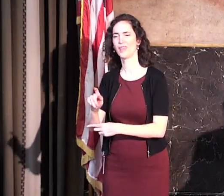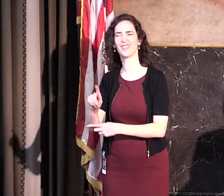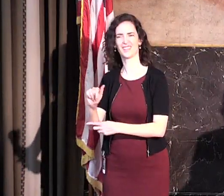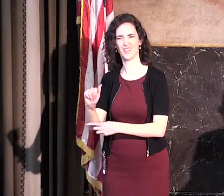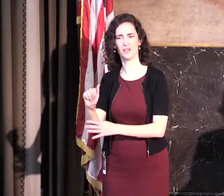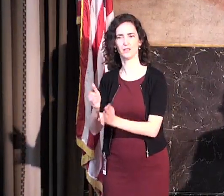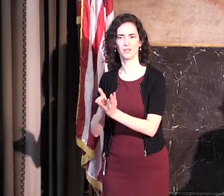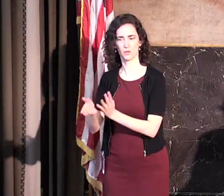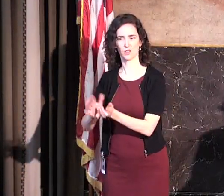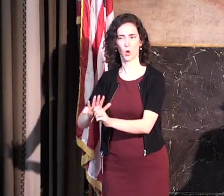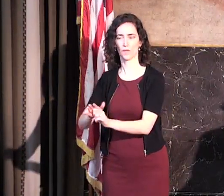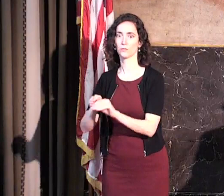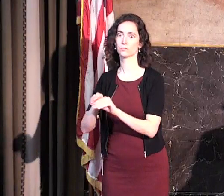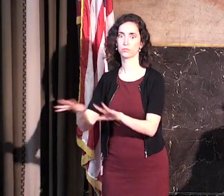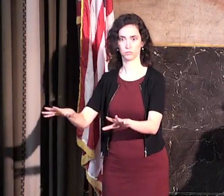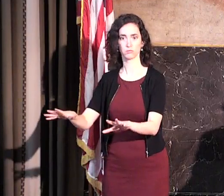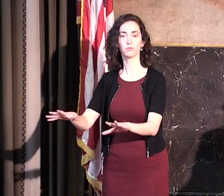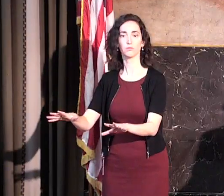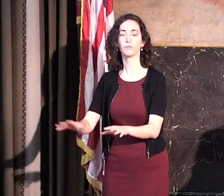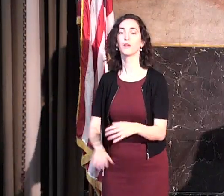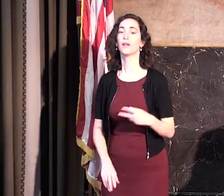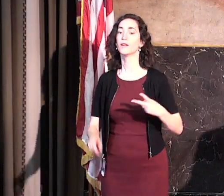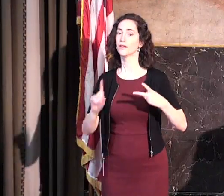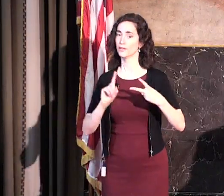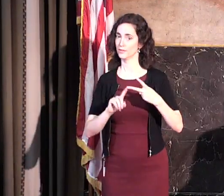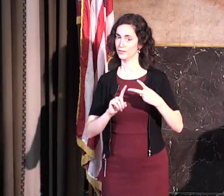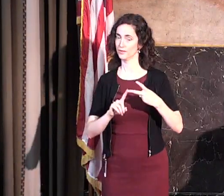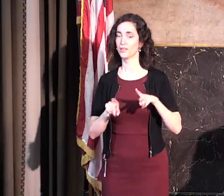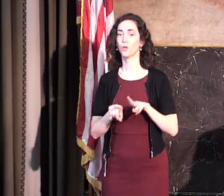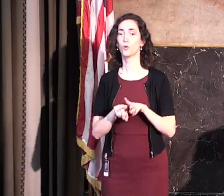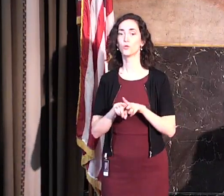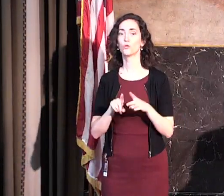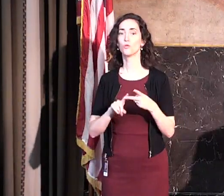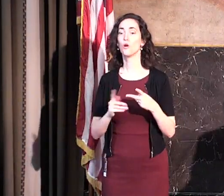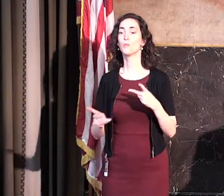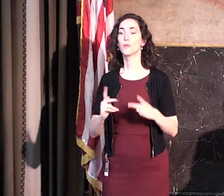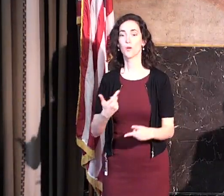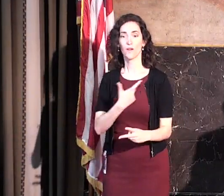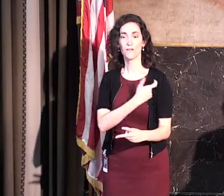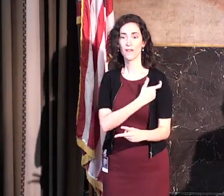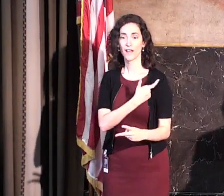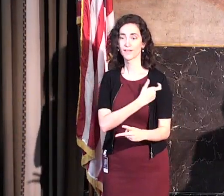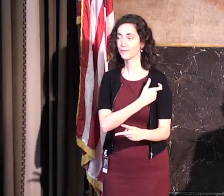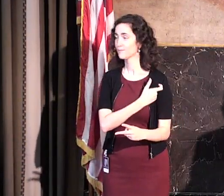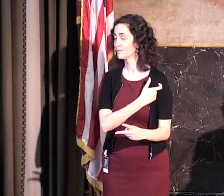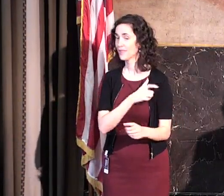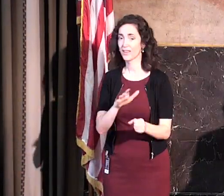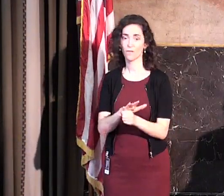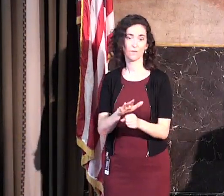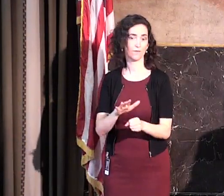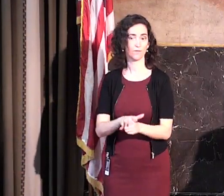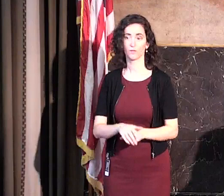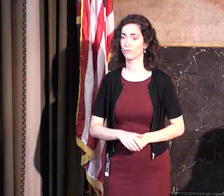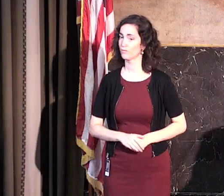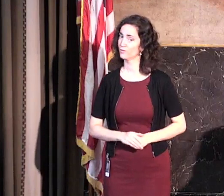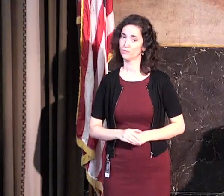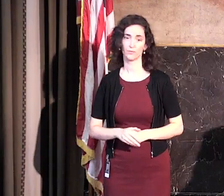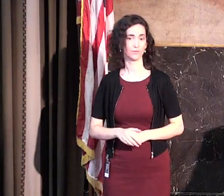this goes hand in hand with it, vaccination rates that remain woefully inadequate.